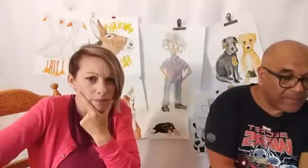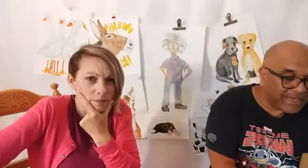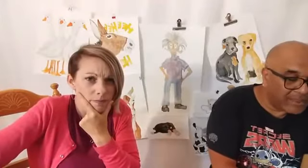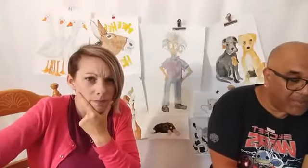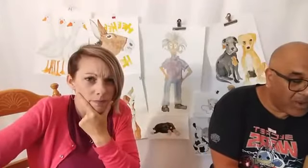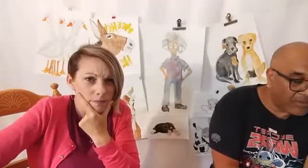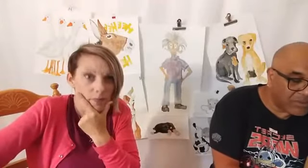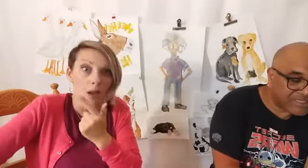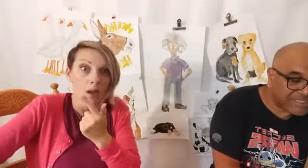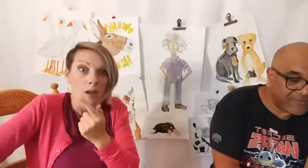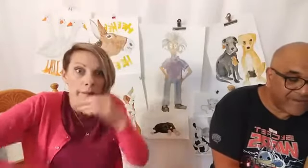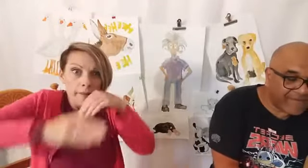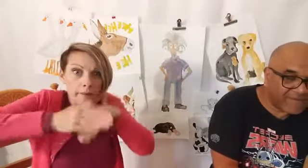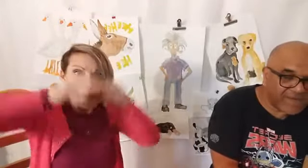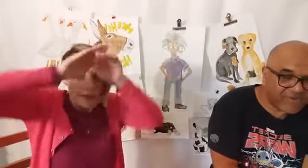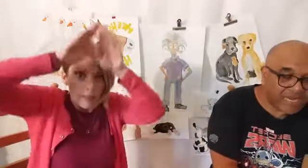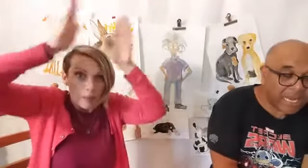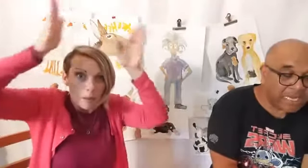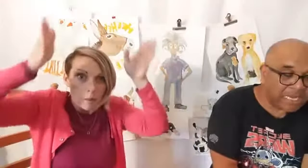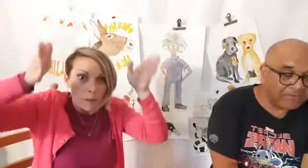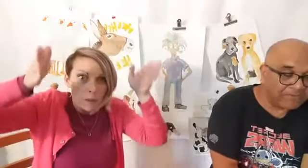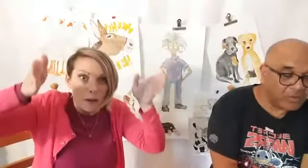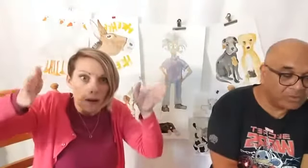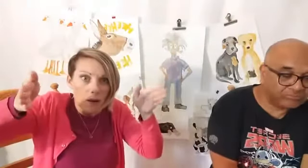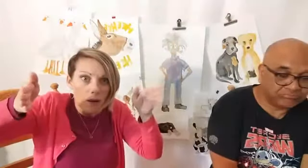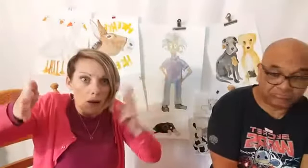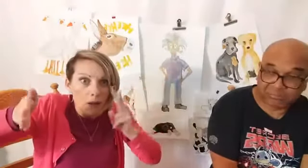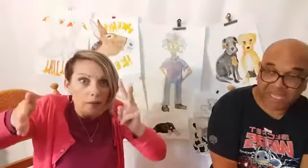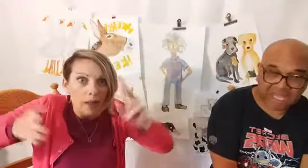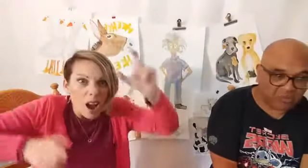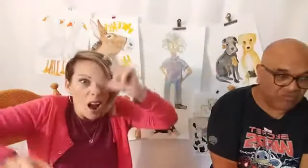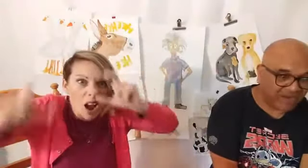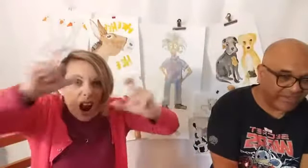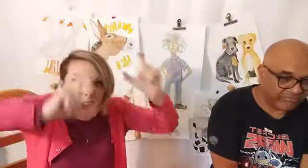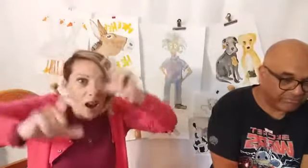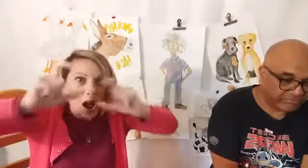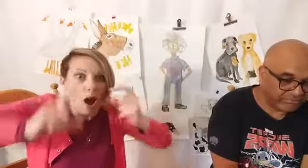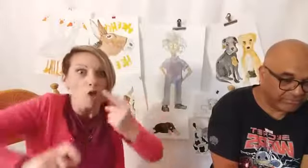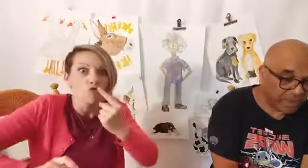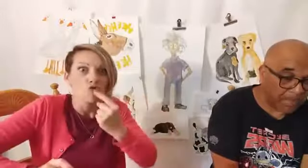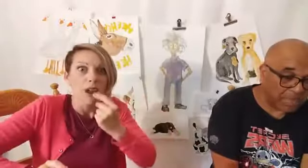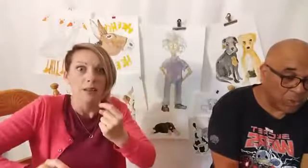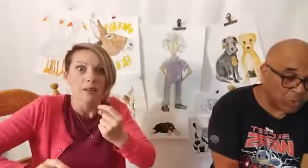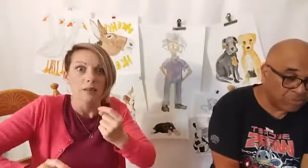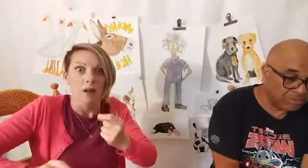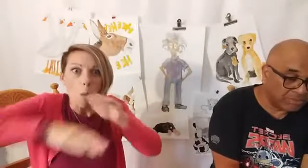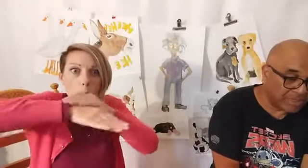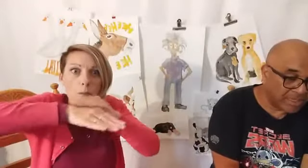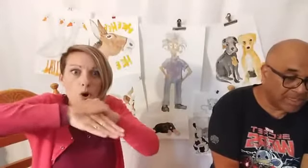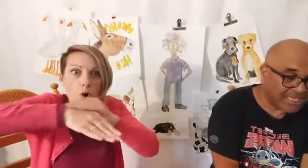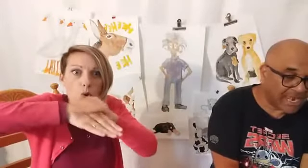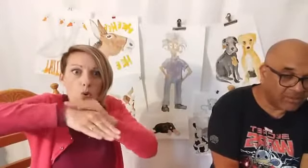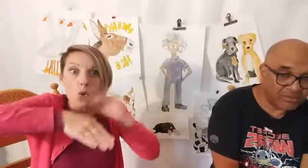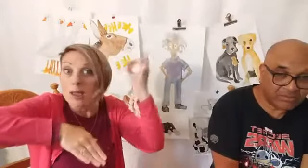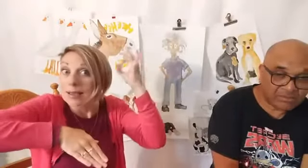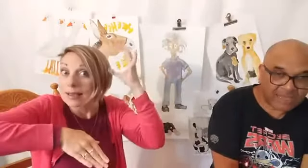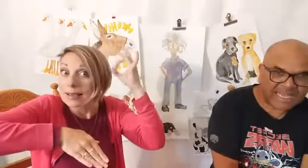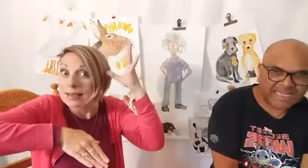But in the barn there was something very colourful. It was red, blue,